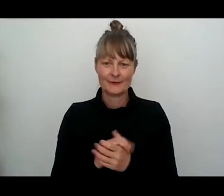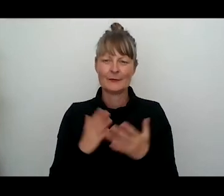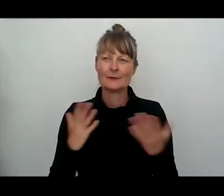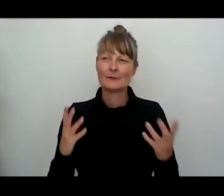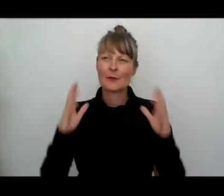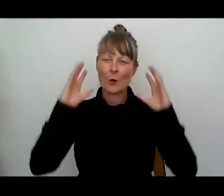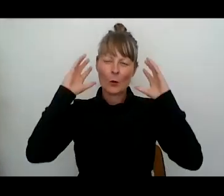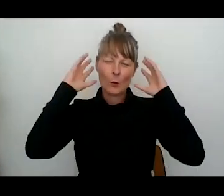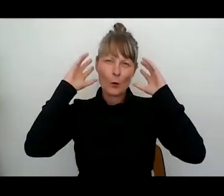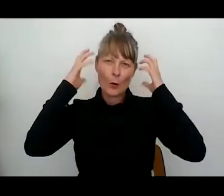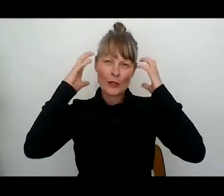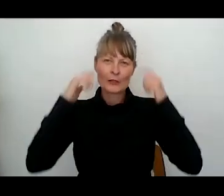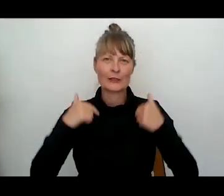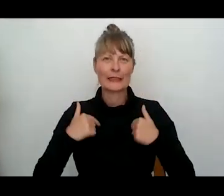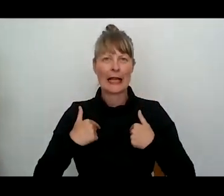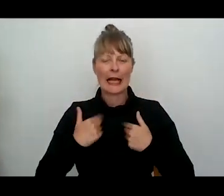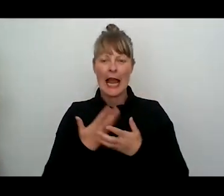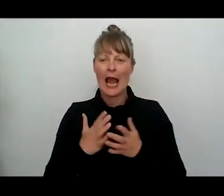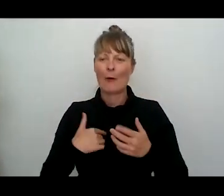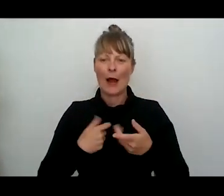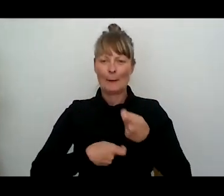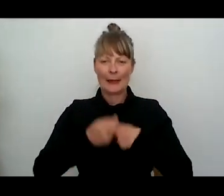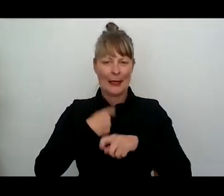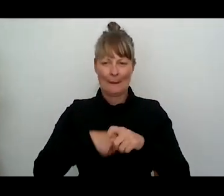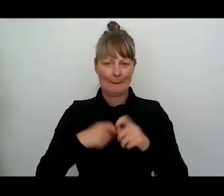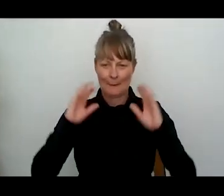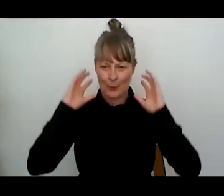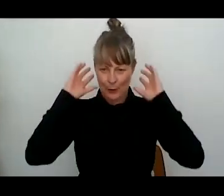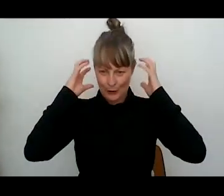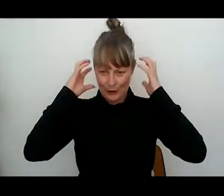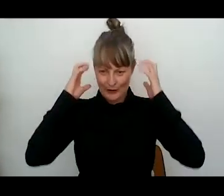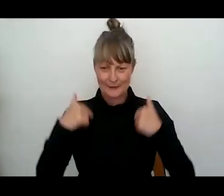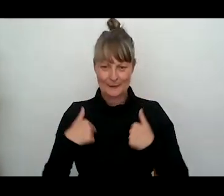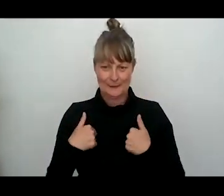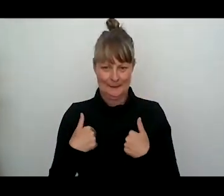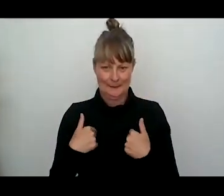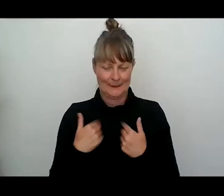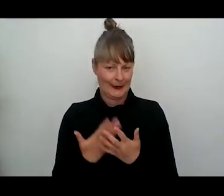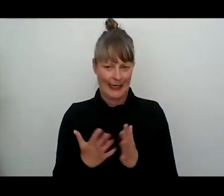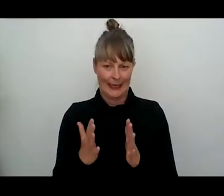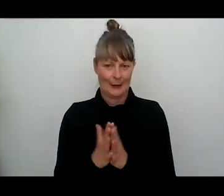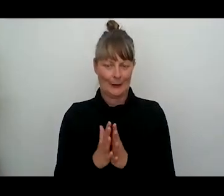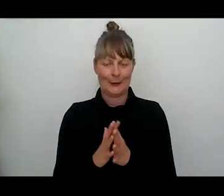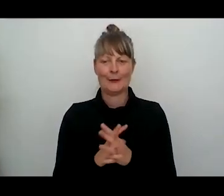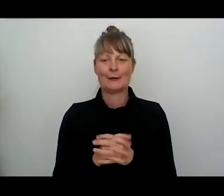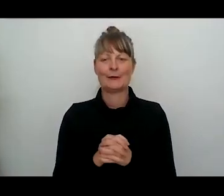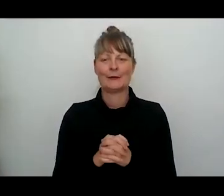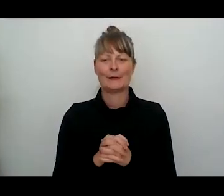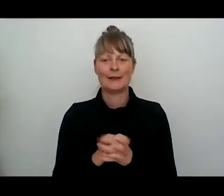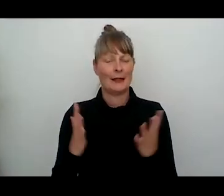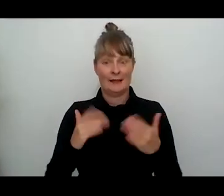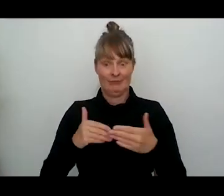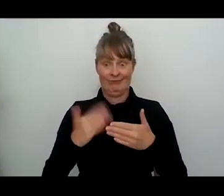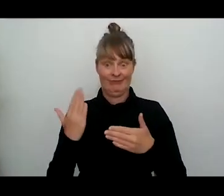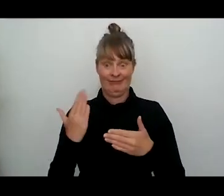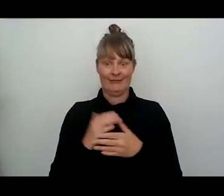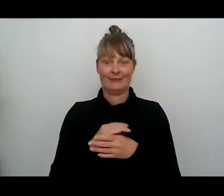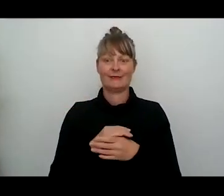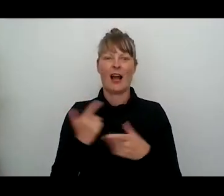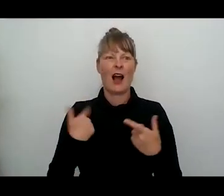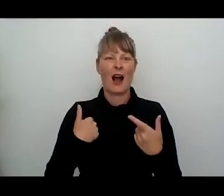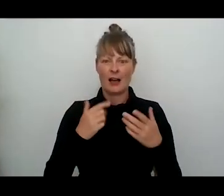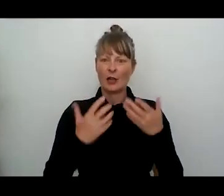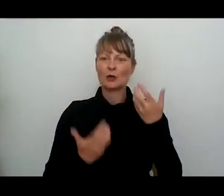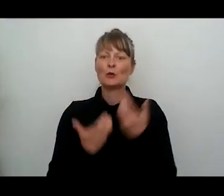audiology was quite unexpected. I did a commerce degree because I